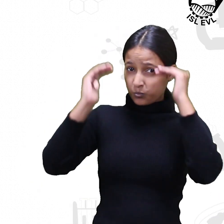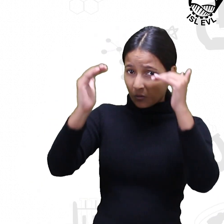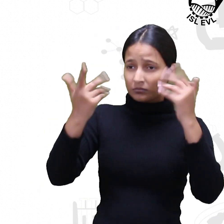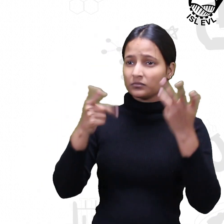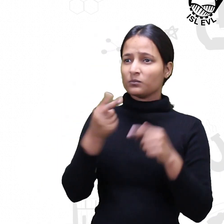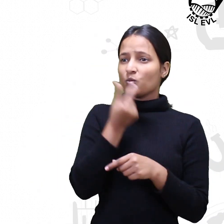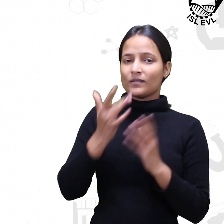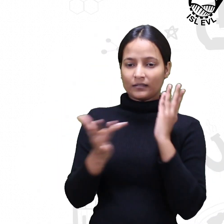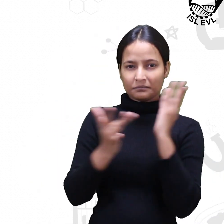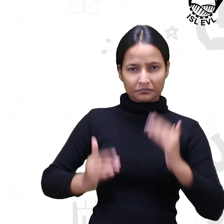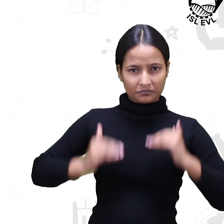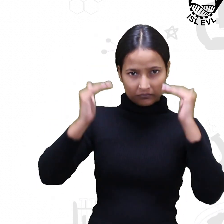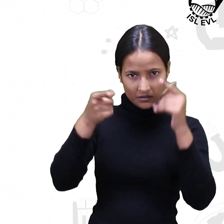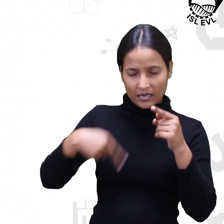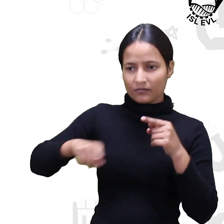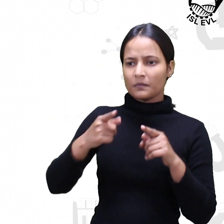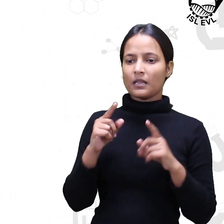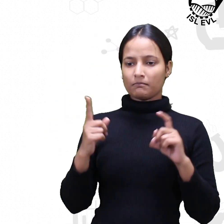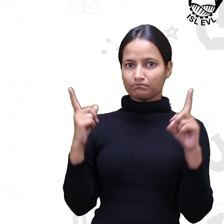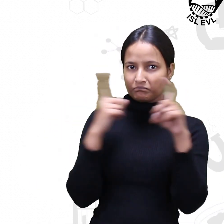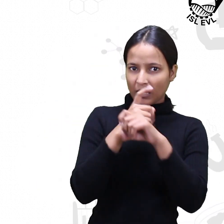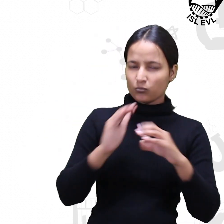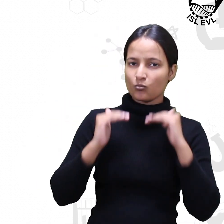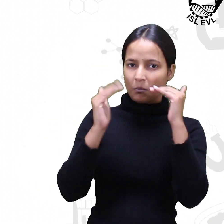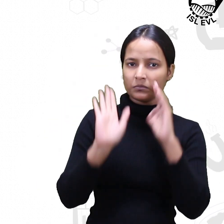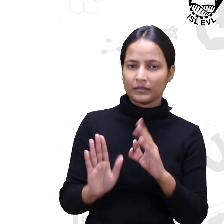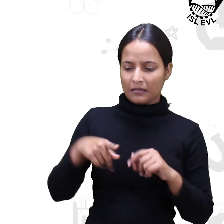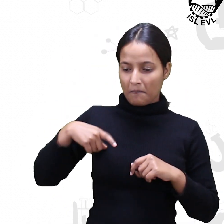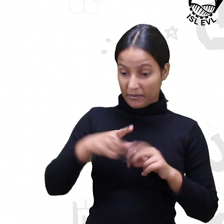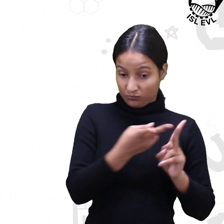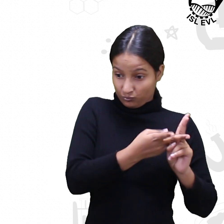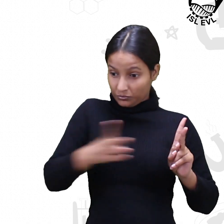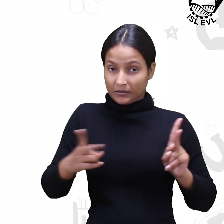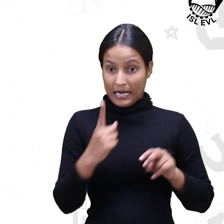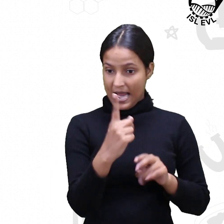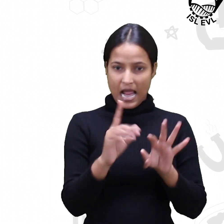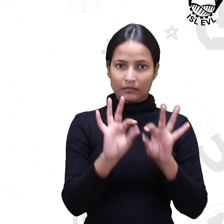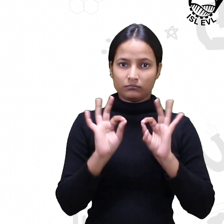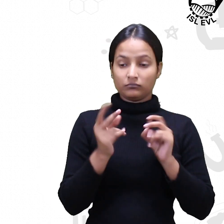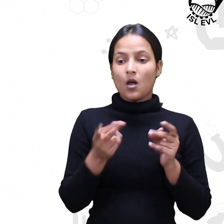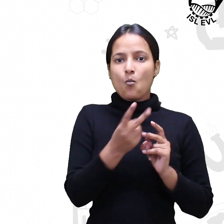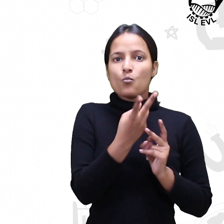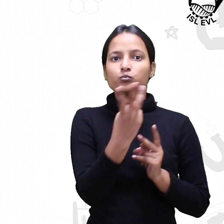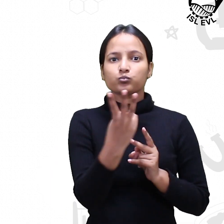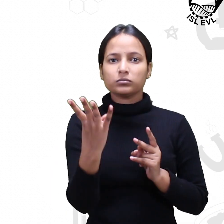models where you can add multiple different microbes, multiple different factors, study the effects of these factors